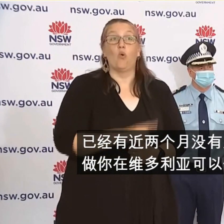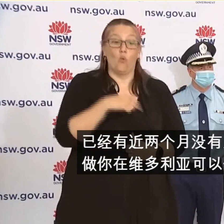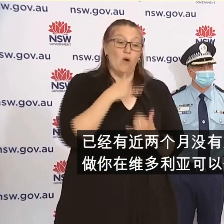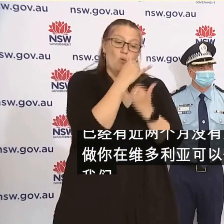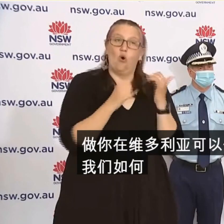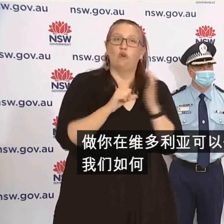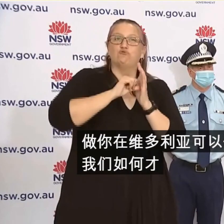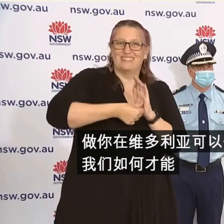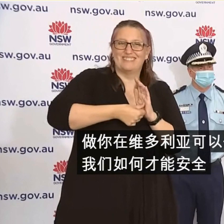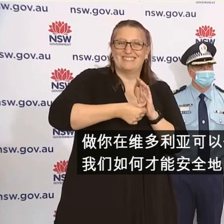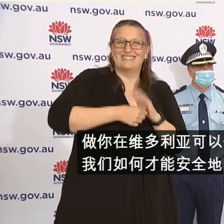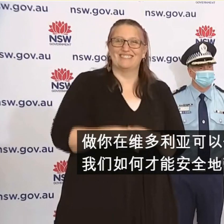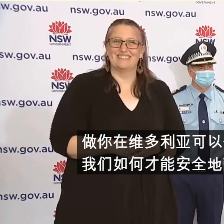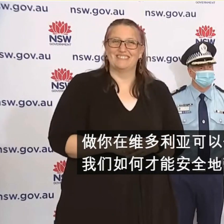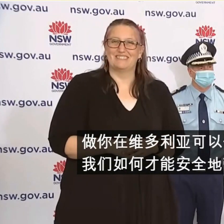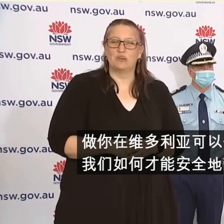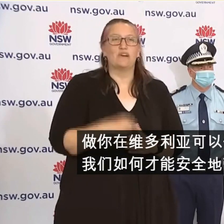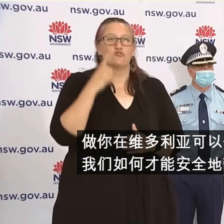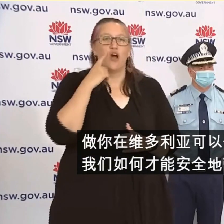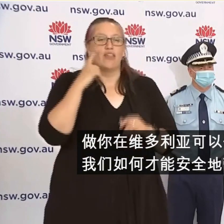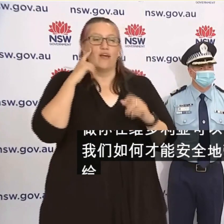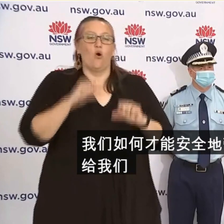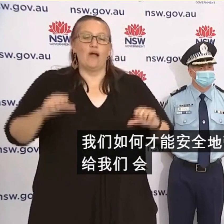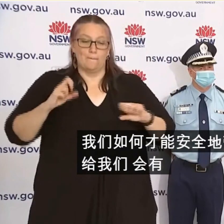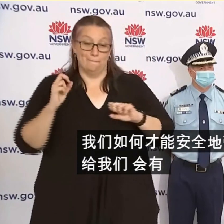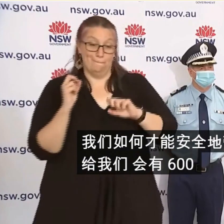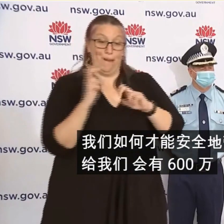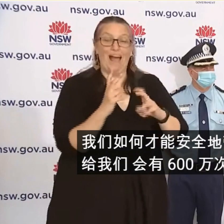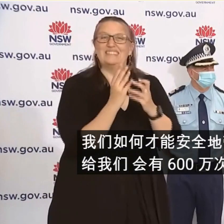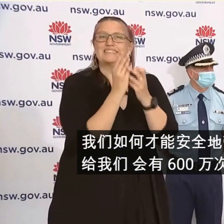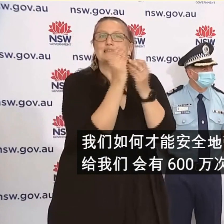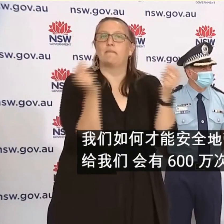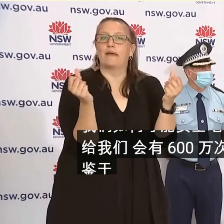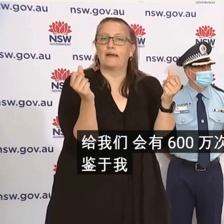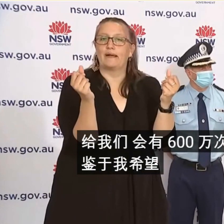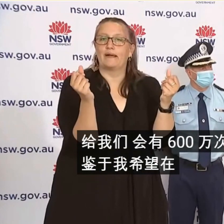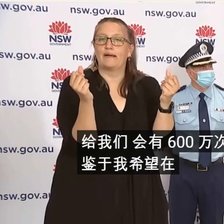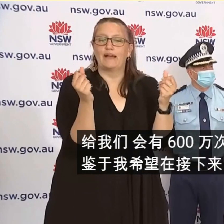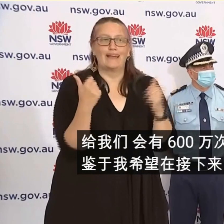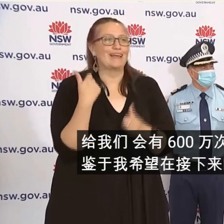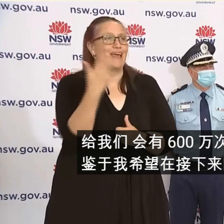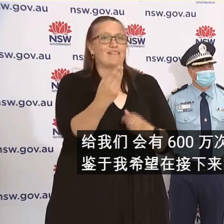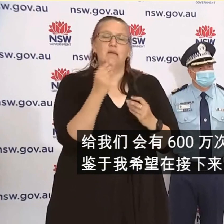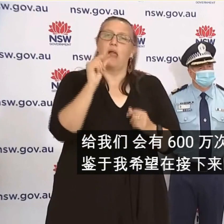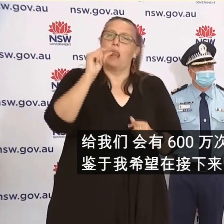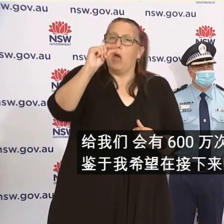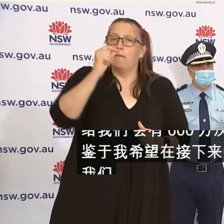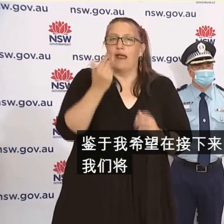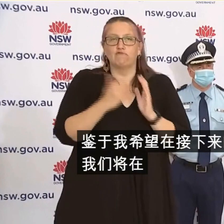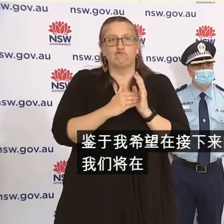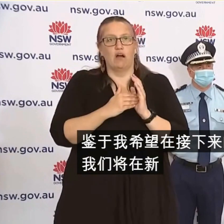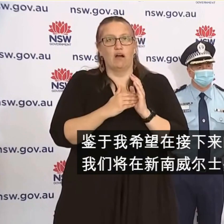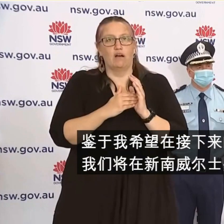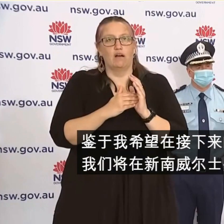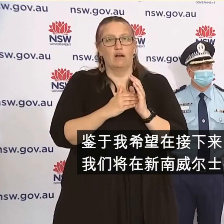looking at those, how can we safely bring something back, given we'll have 6 million jabs, and given, I'm hoping in the next few days,